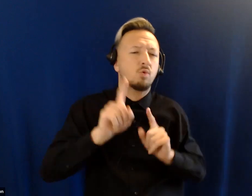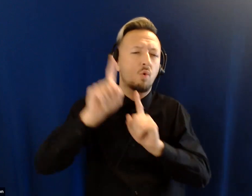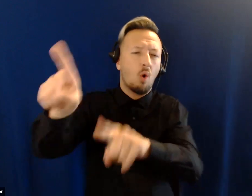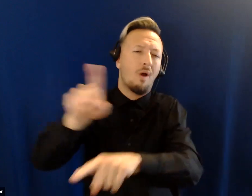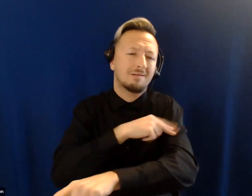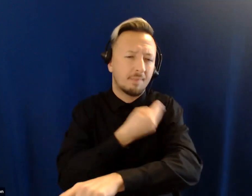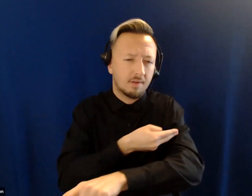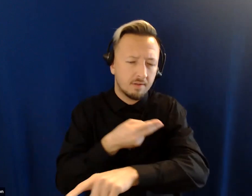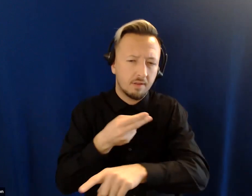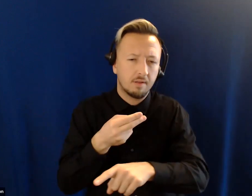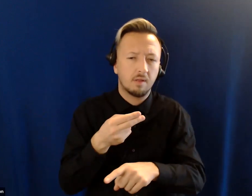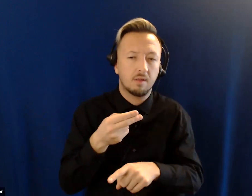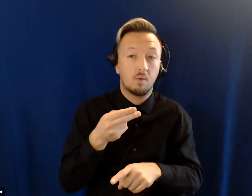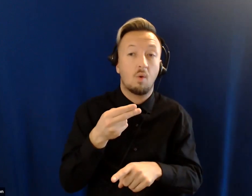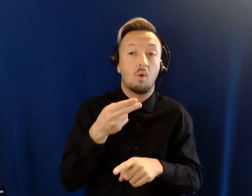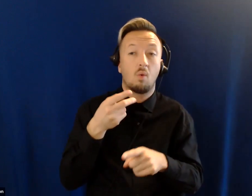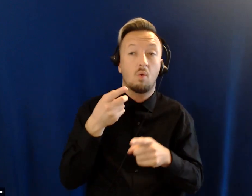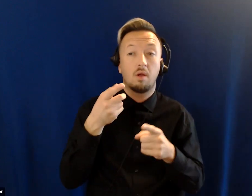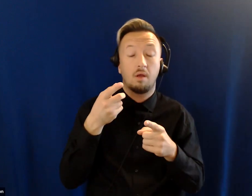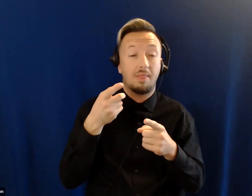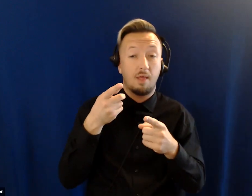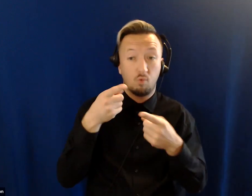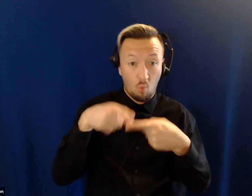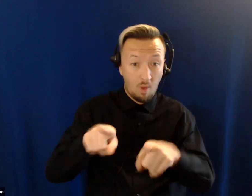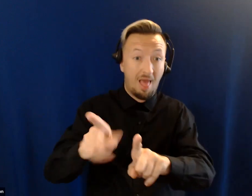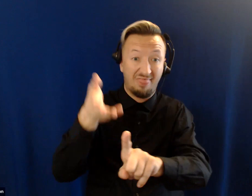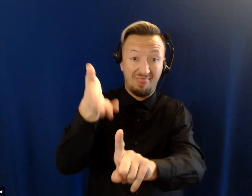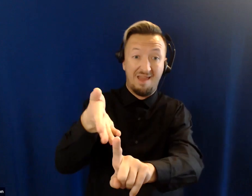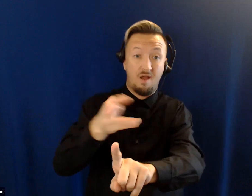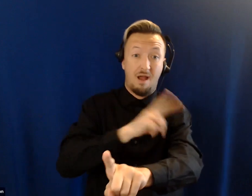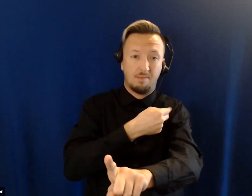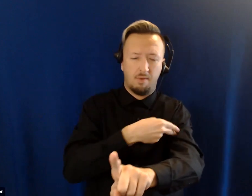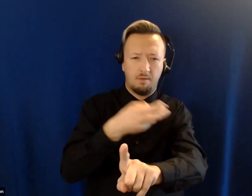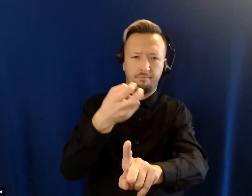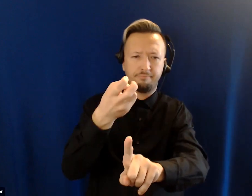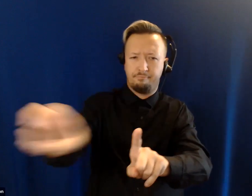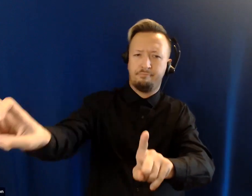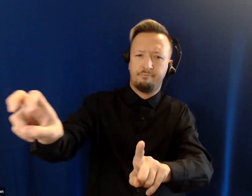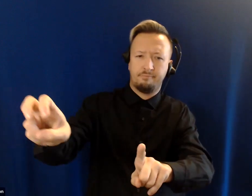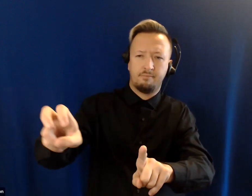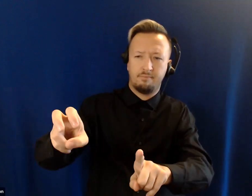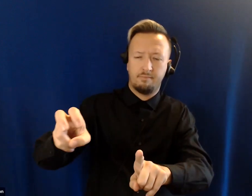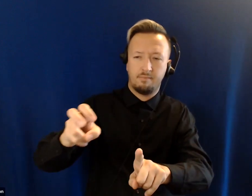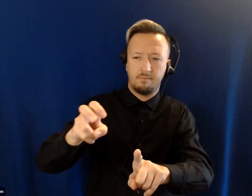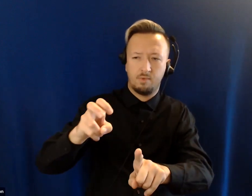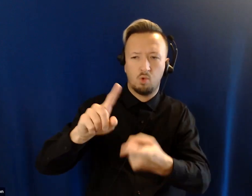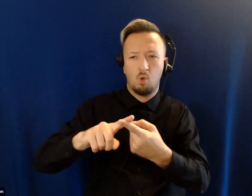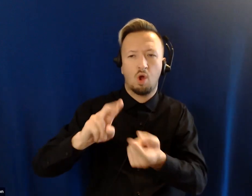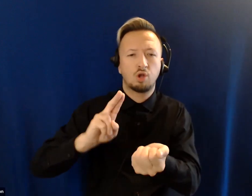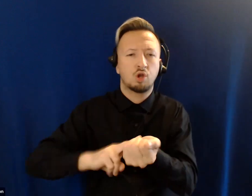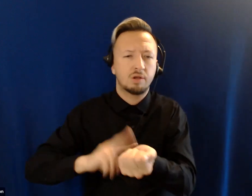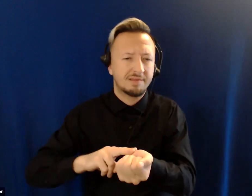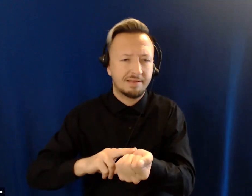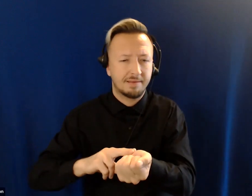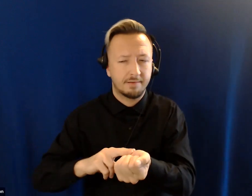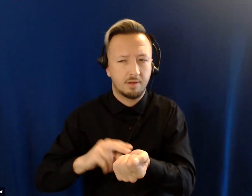hospital care and then all to be shipped off to a nursing home, or, well, I don't even like to say the word home, nursing